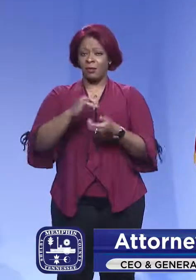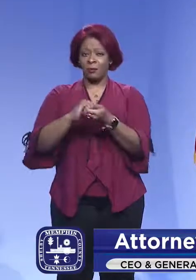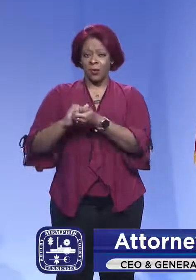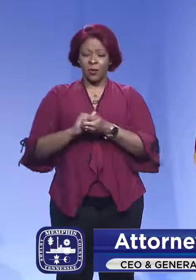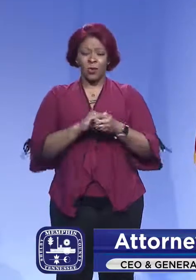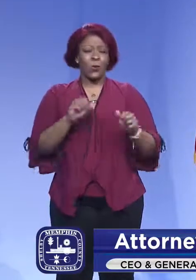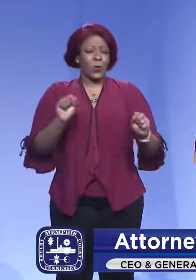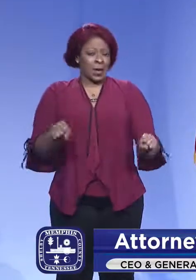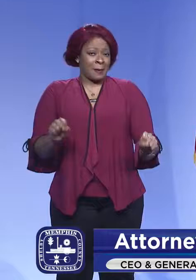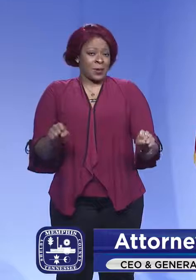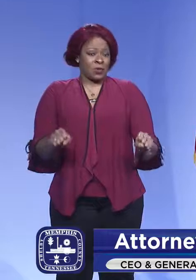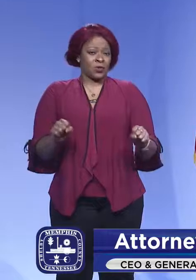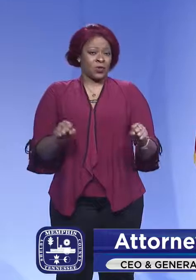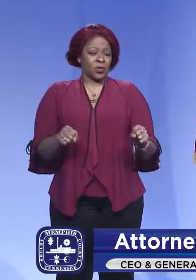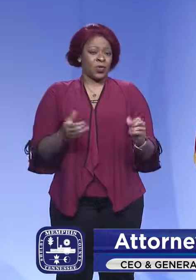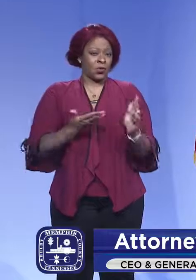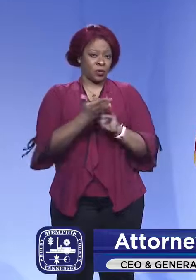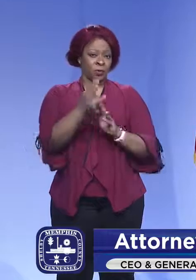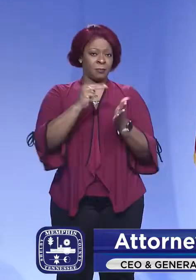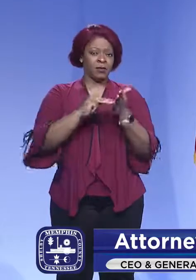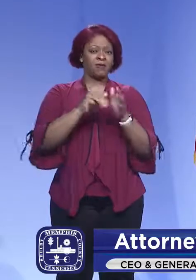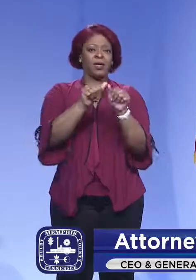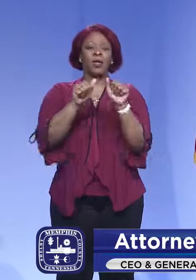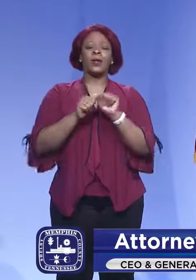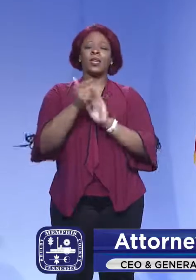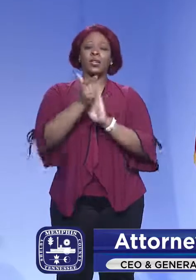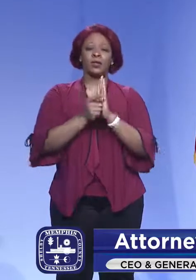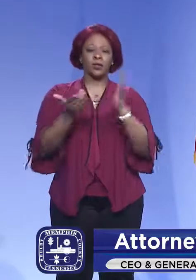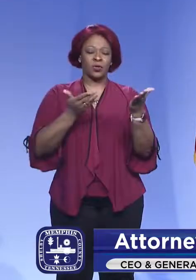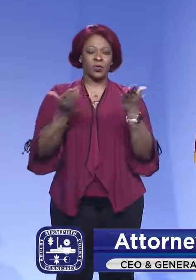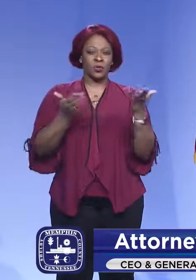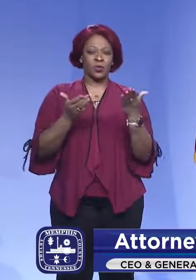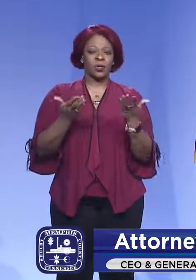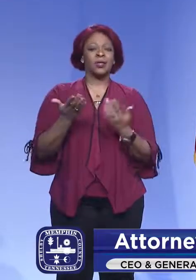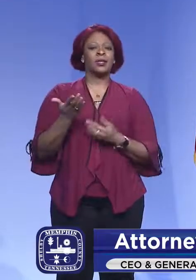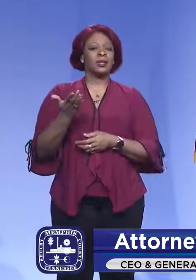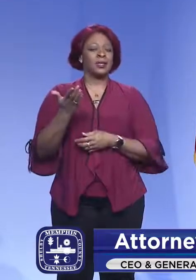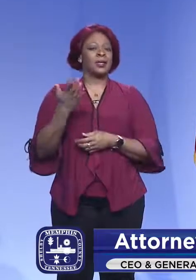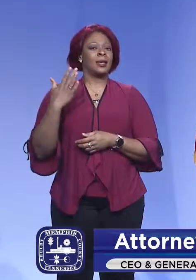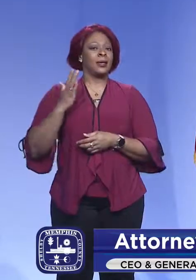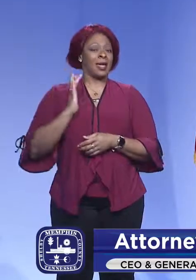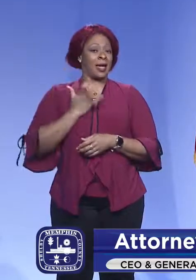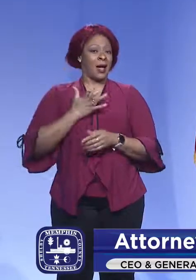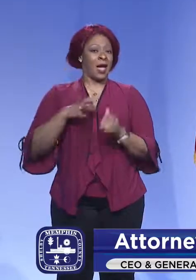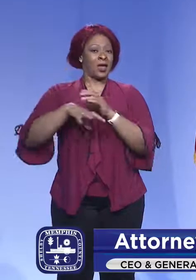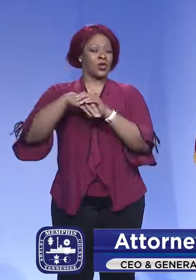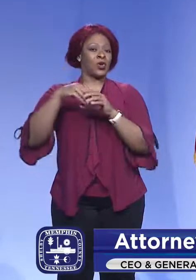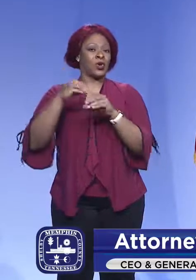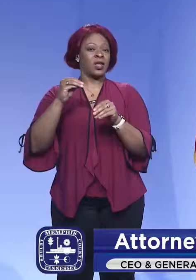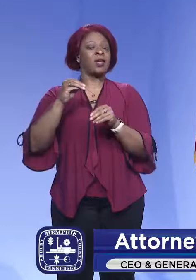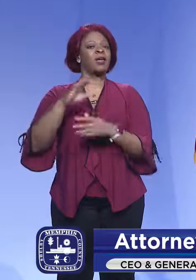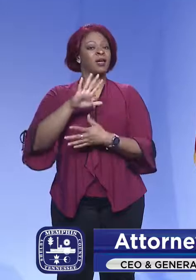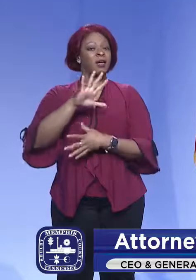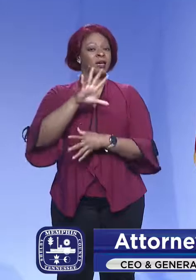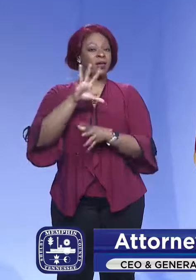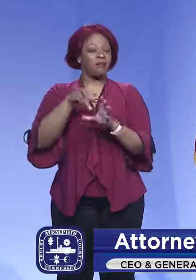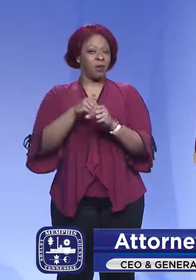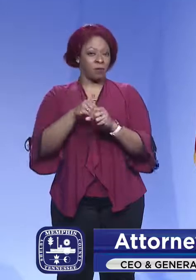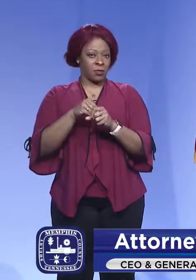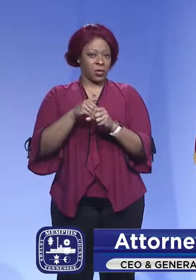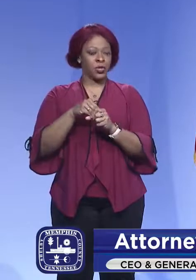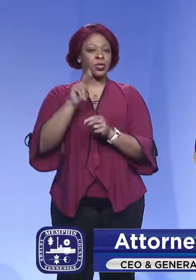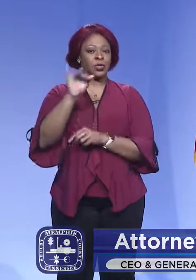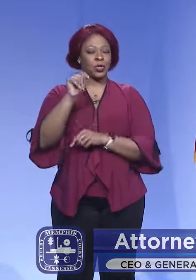we were able, through Memphis Area Legal Services Private Attorney Involvement Unit, to recruit